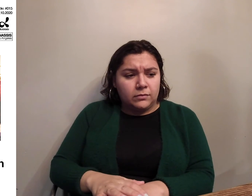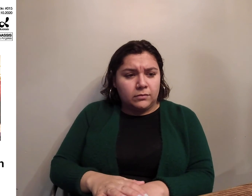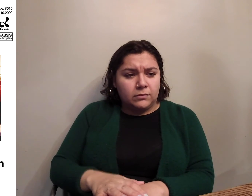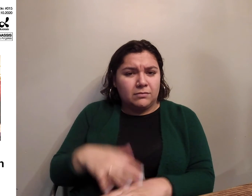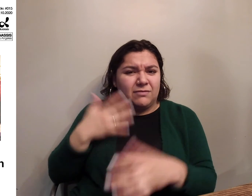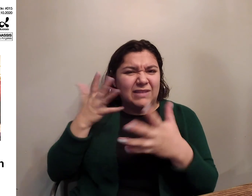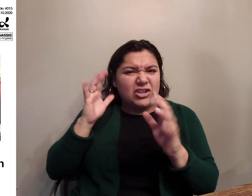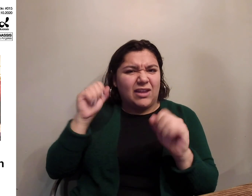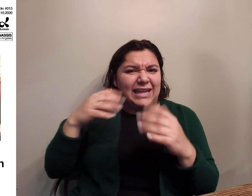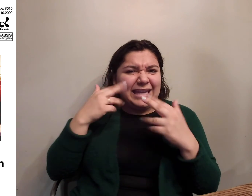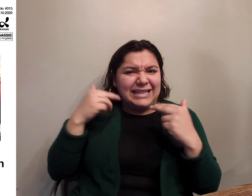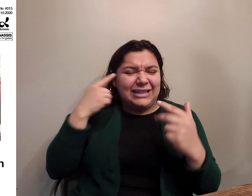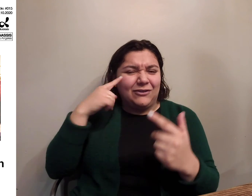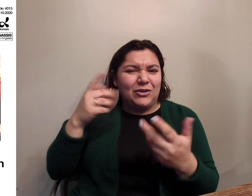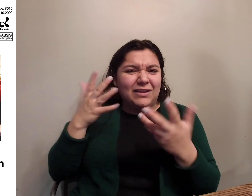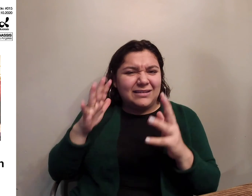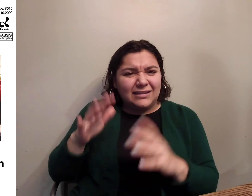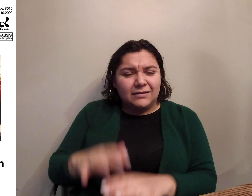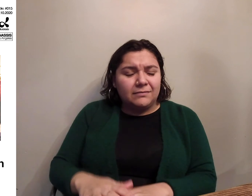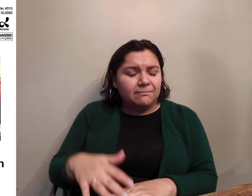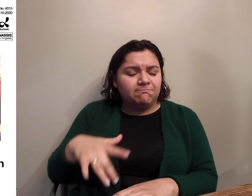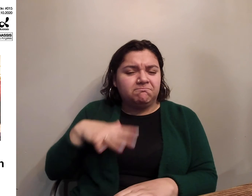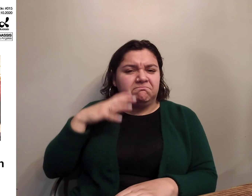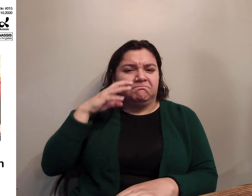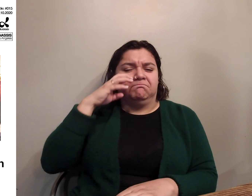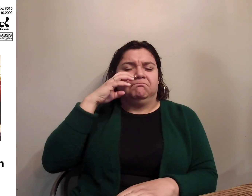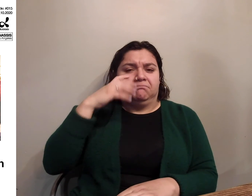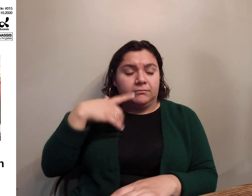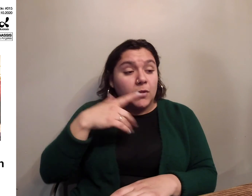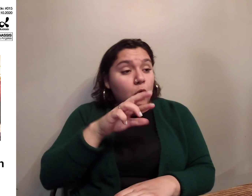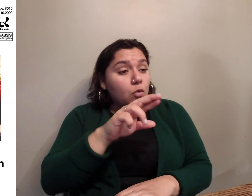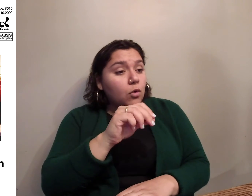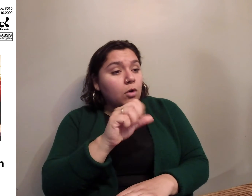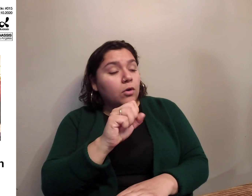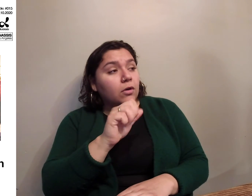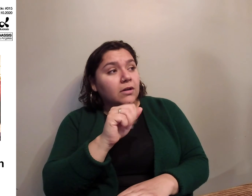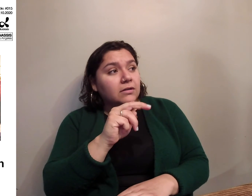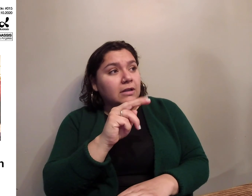That's all I can sing for you. Rosanne,